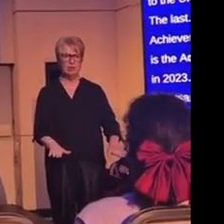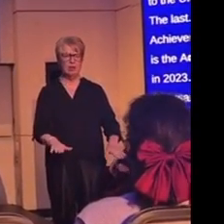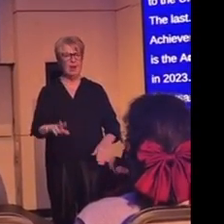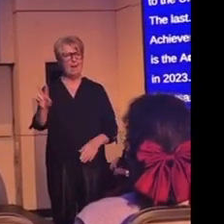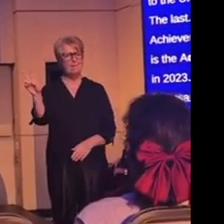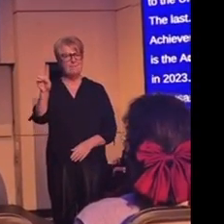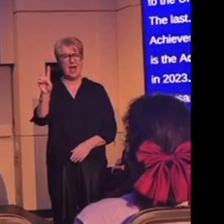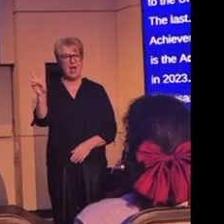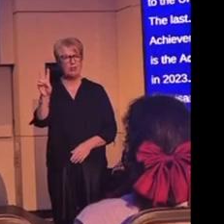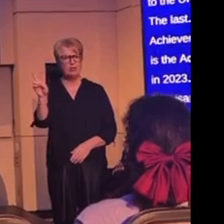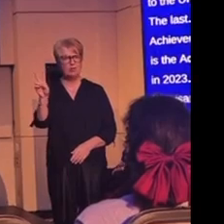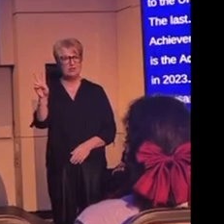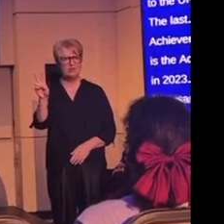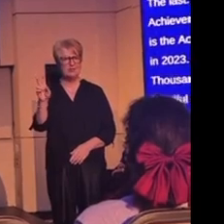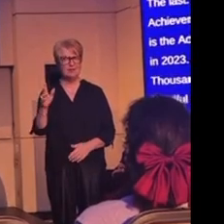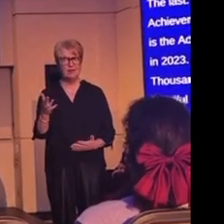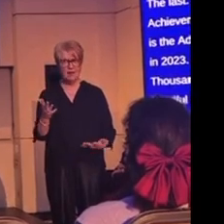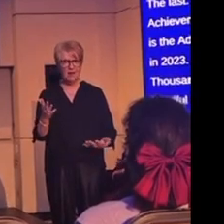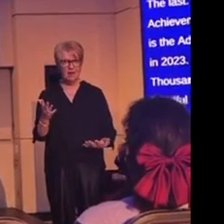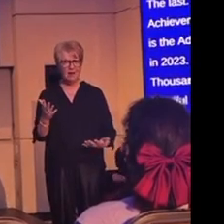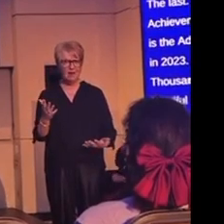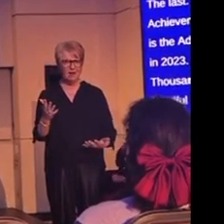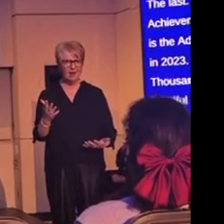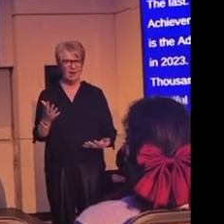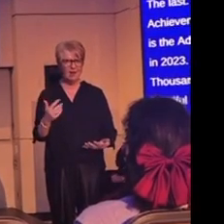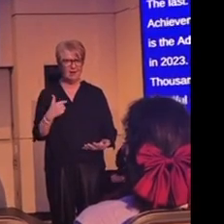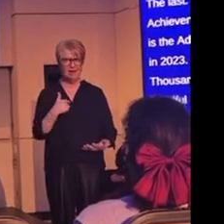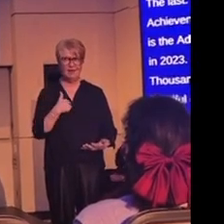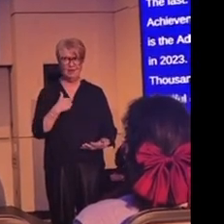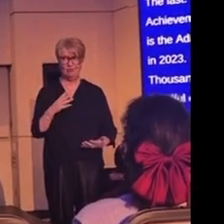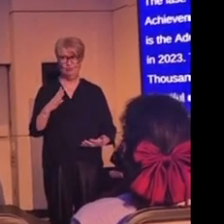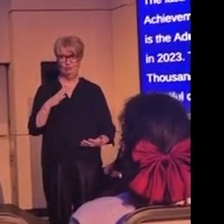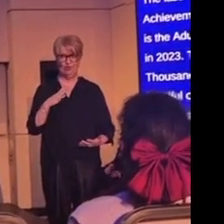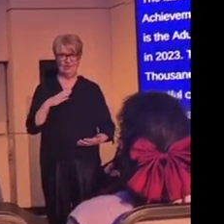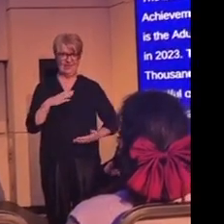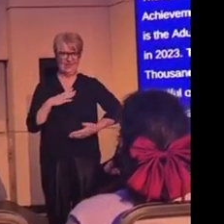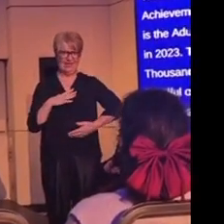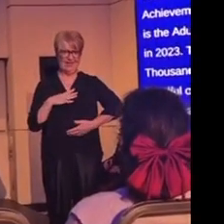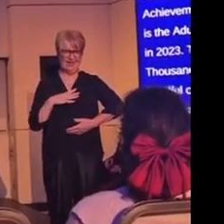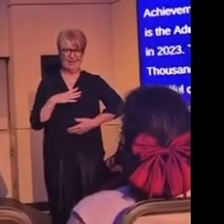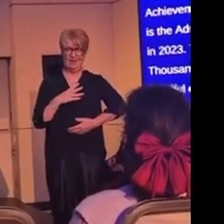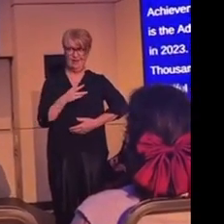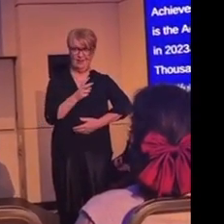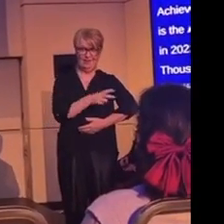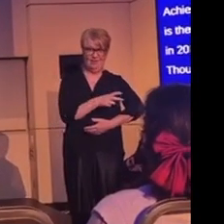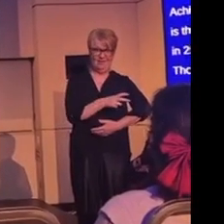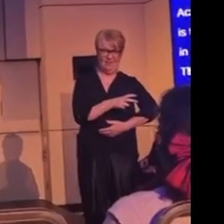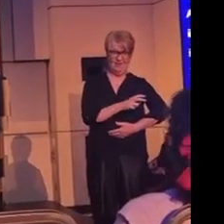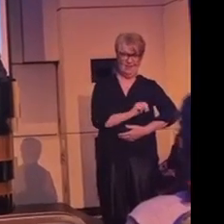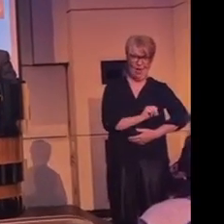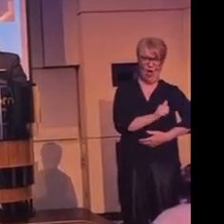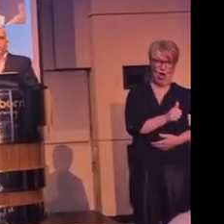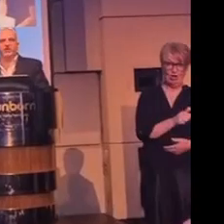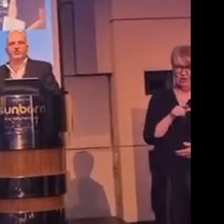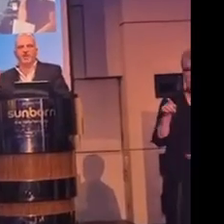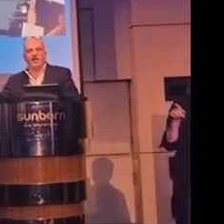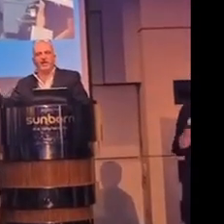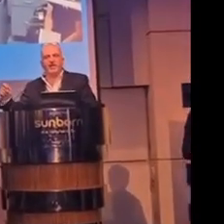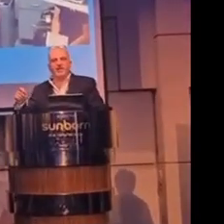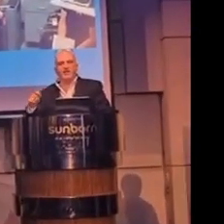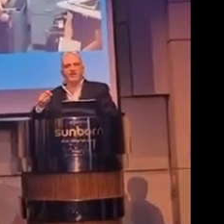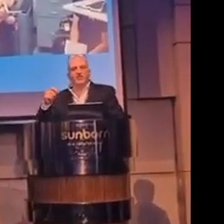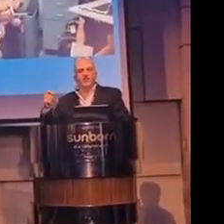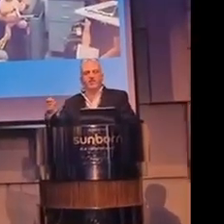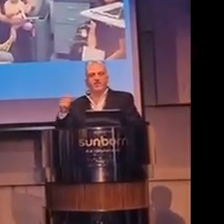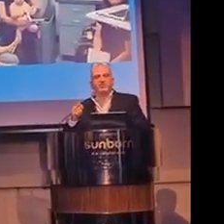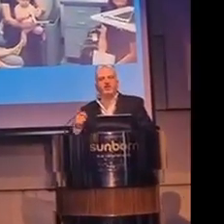parents, you are looking at them realising that sliding door moment, realising that they could have a child who can